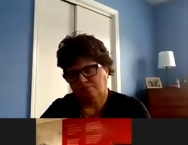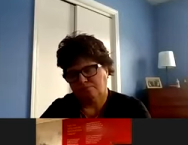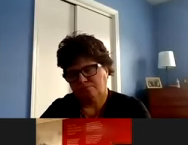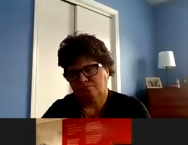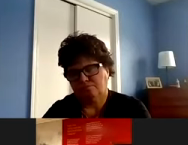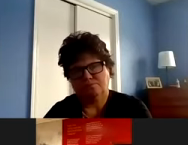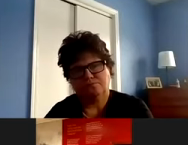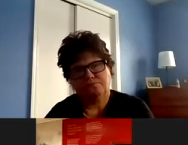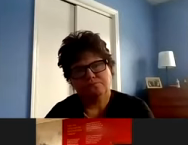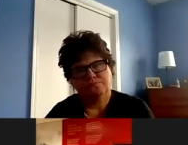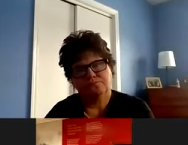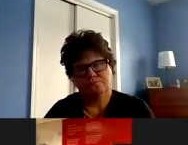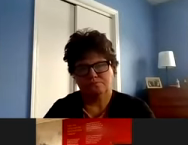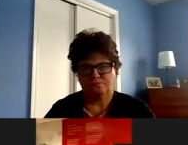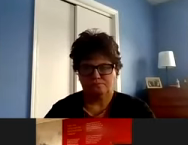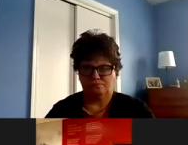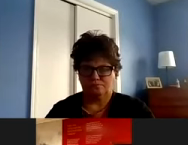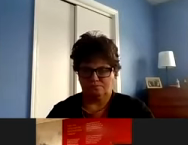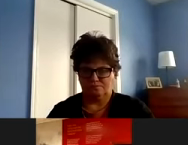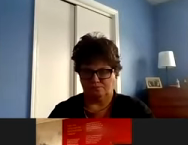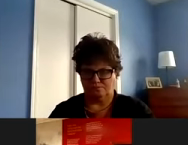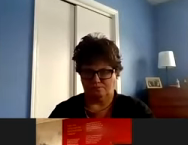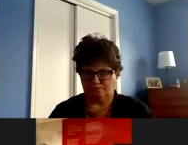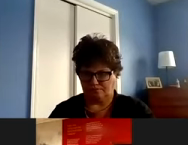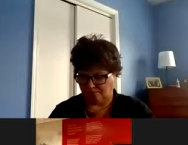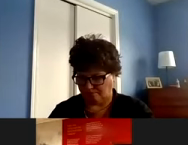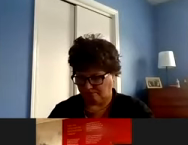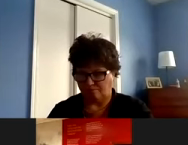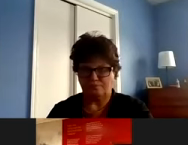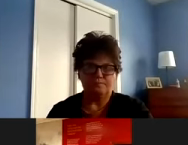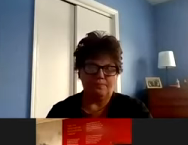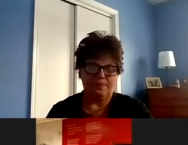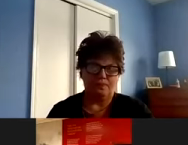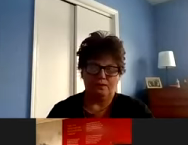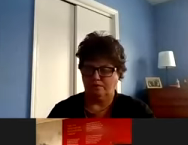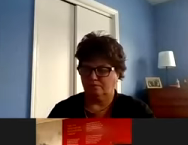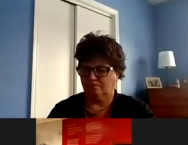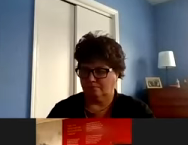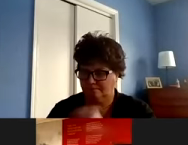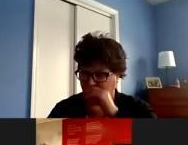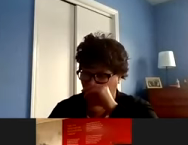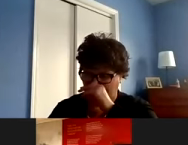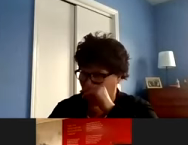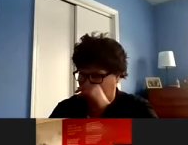perspective about what this is and why we're asking for the congregation's endorsement of this principle.